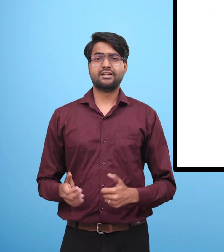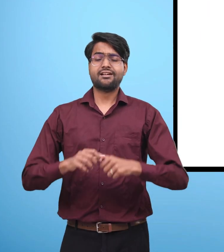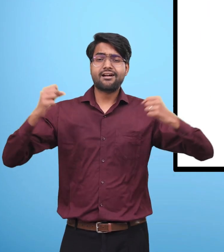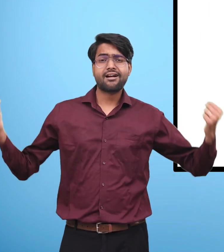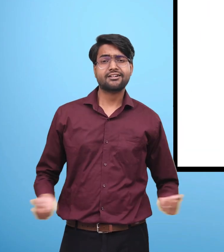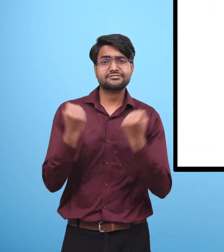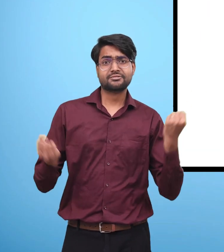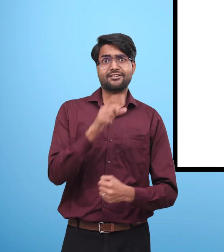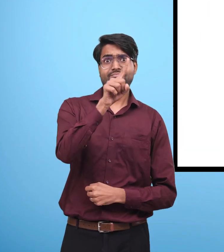Activity 12.3.